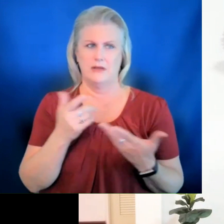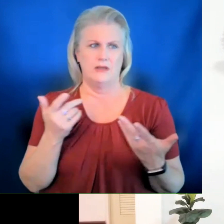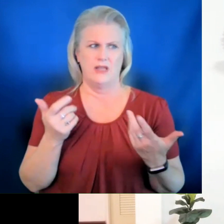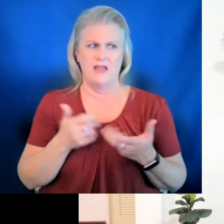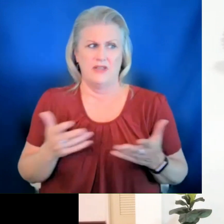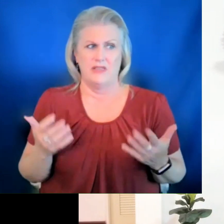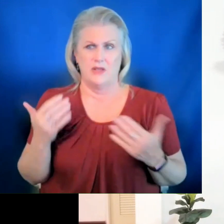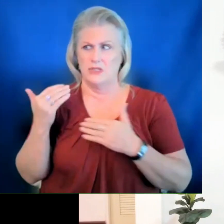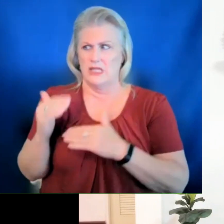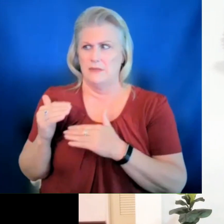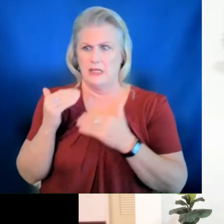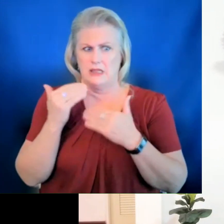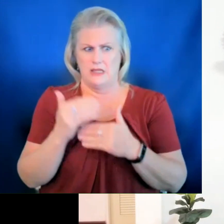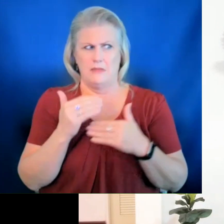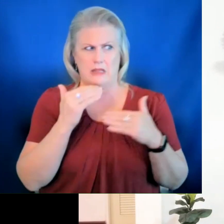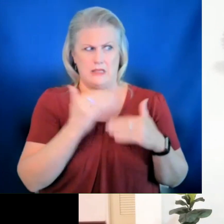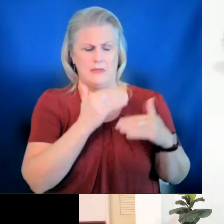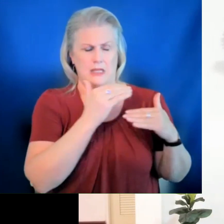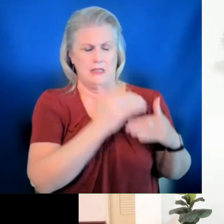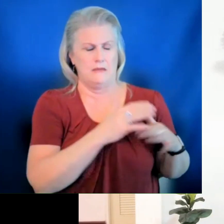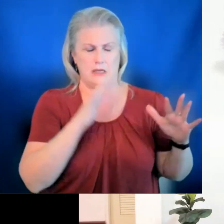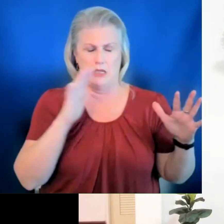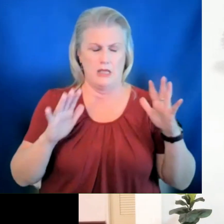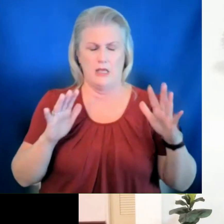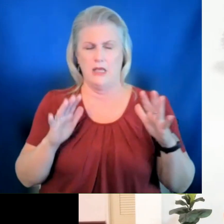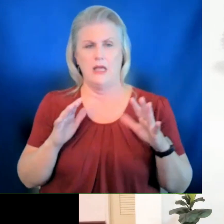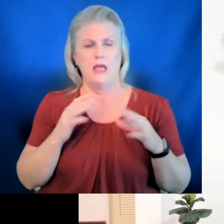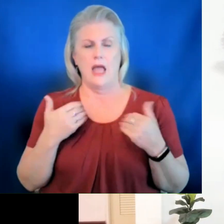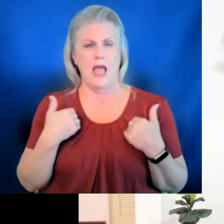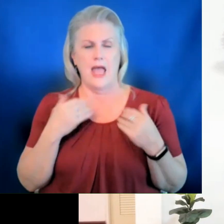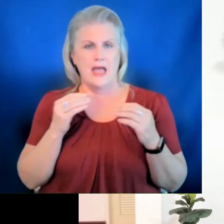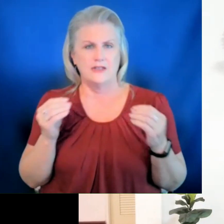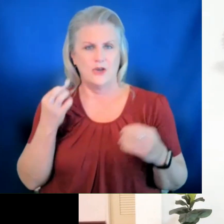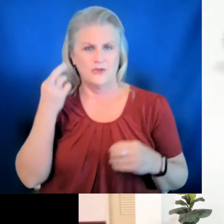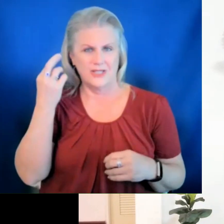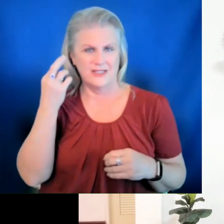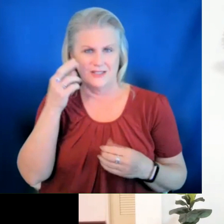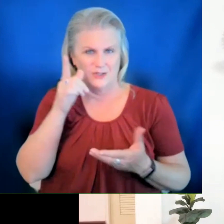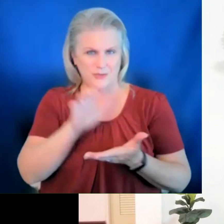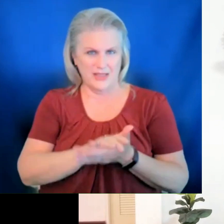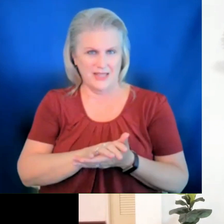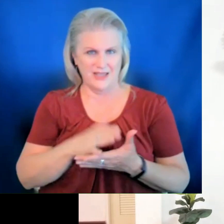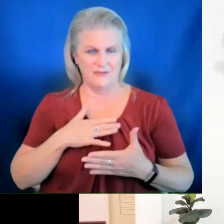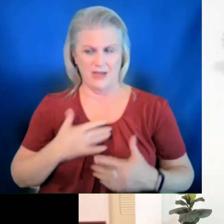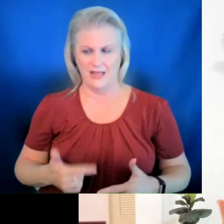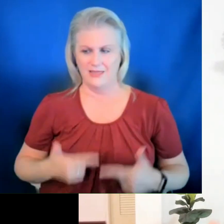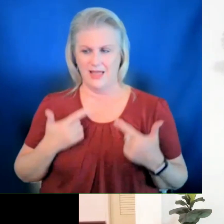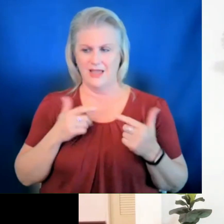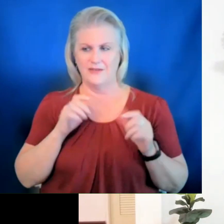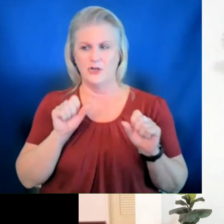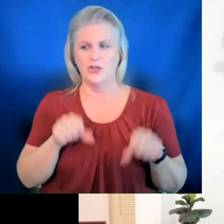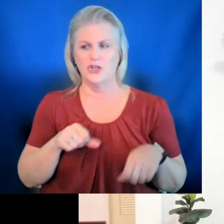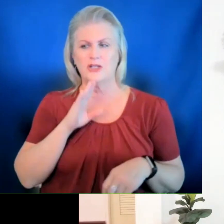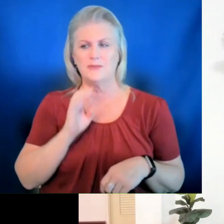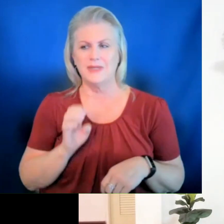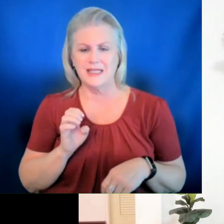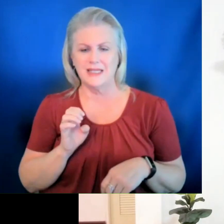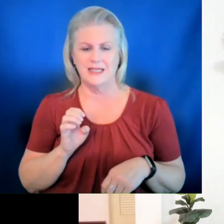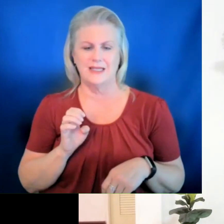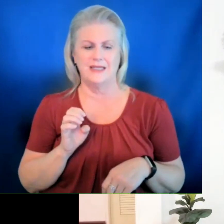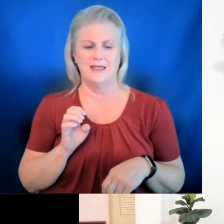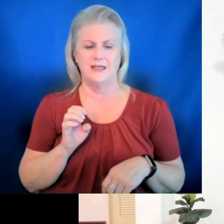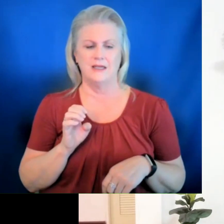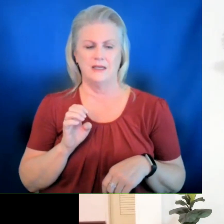very limited. So I had no reasons to believe that my life can be or